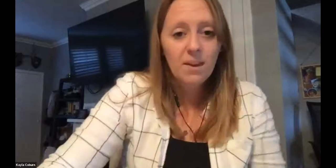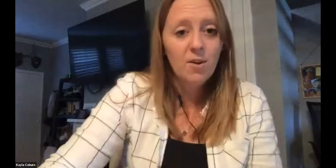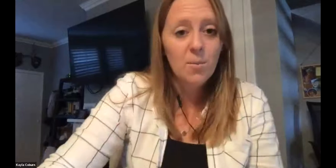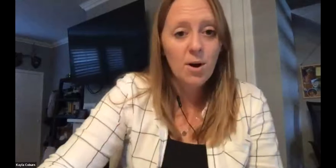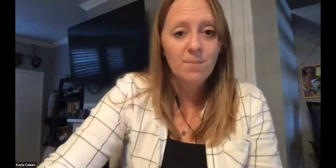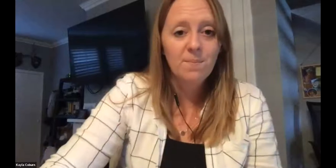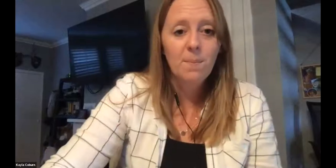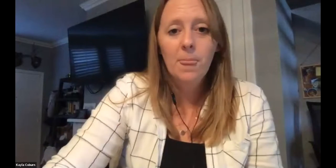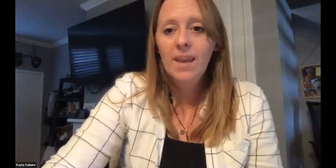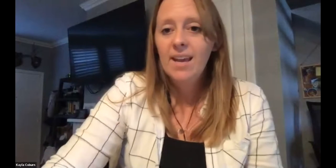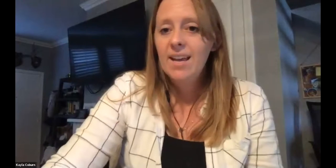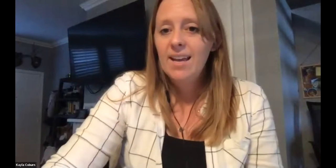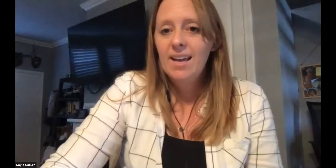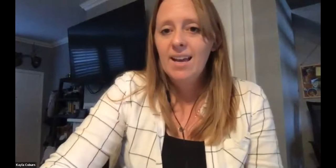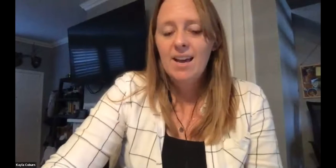together for more.